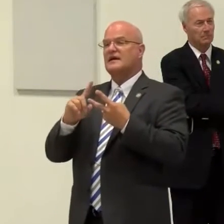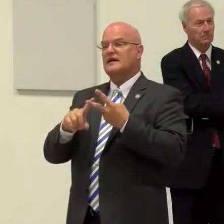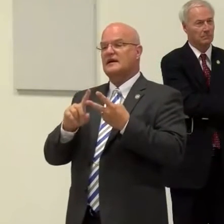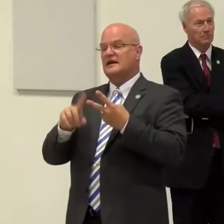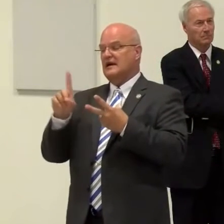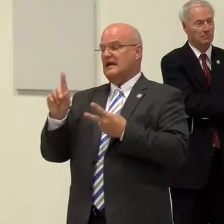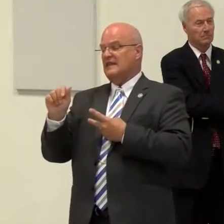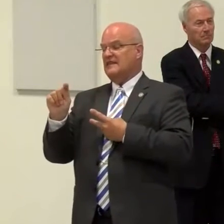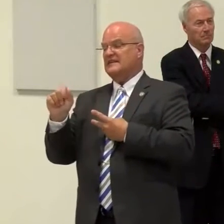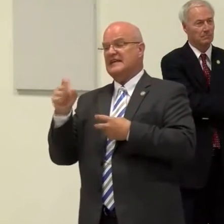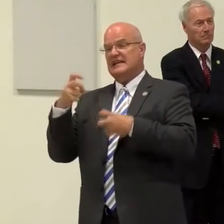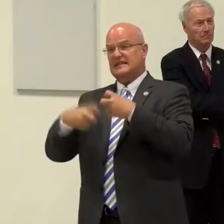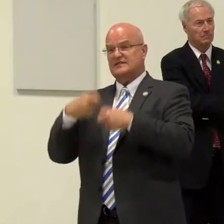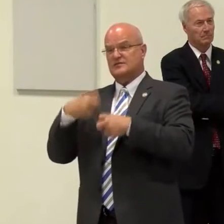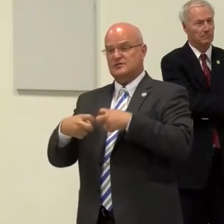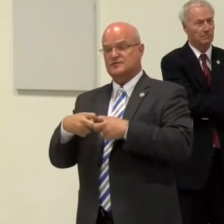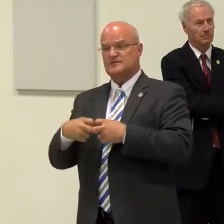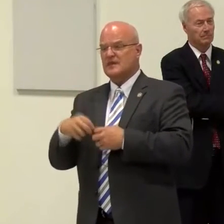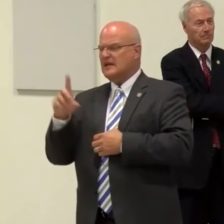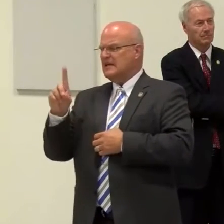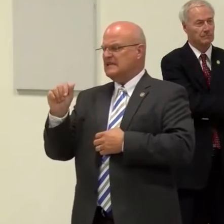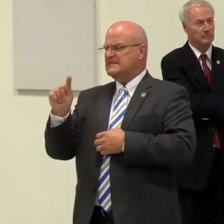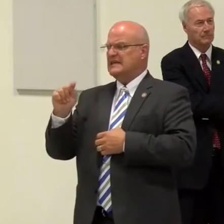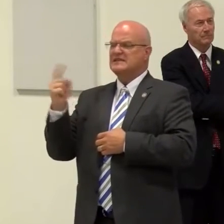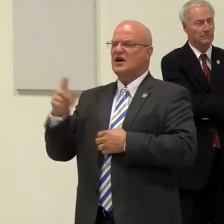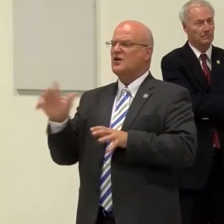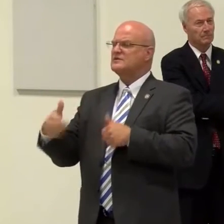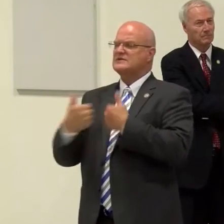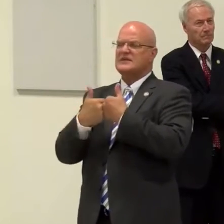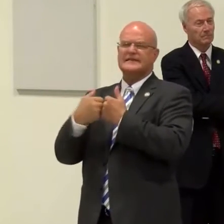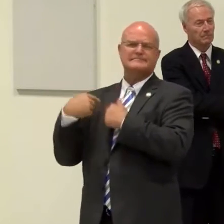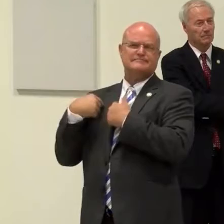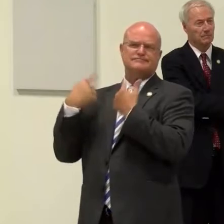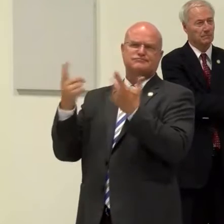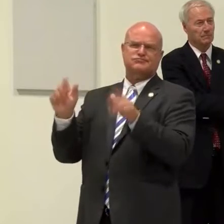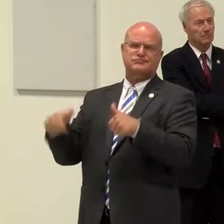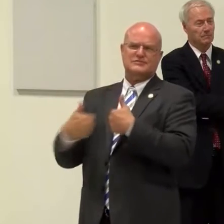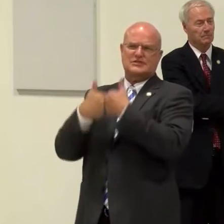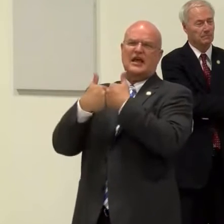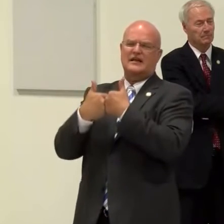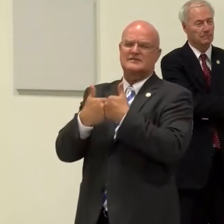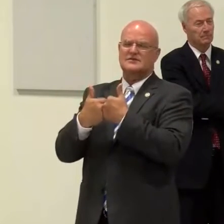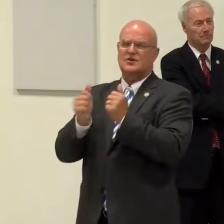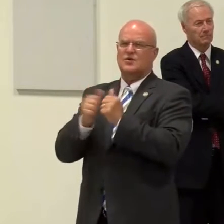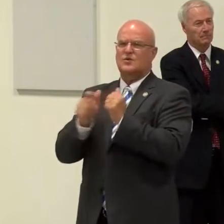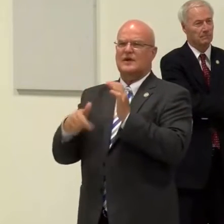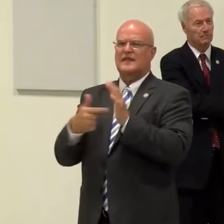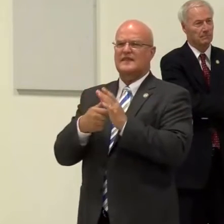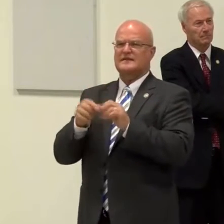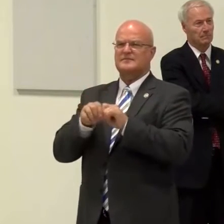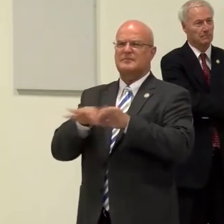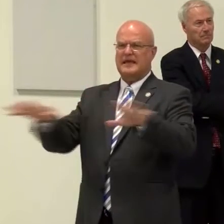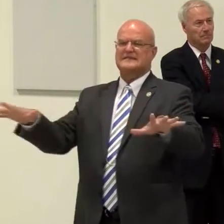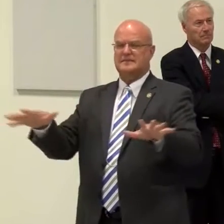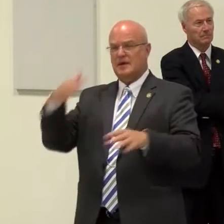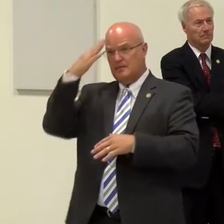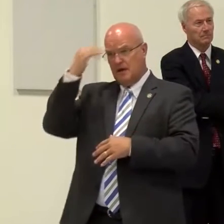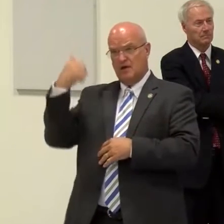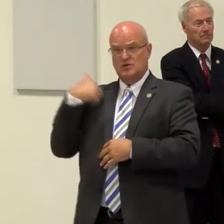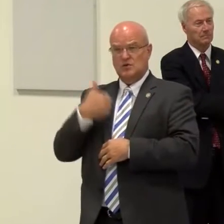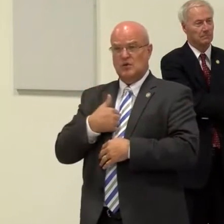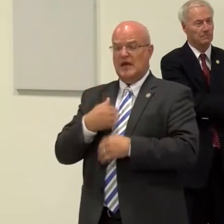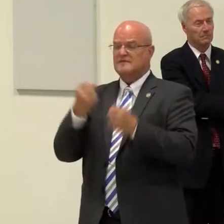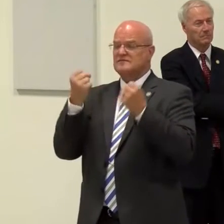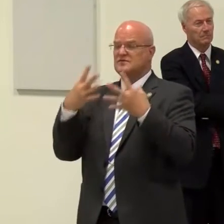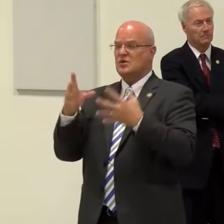data issue, data is always a challenge, always has been a challenge in this pandemic because we have